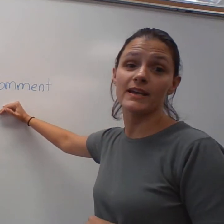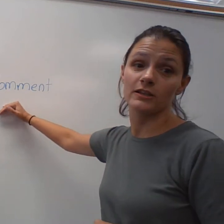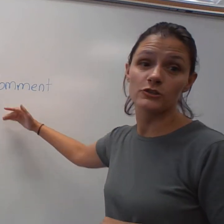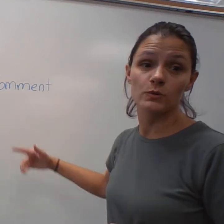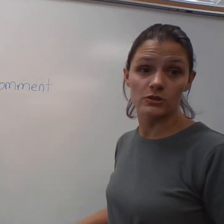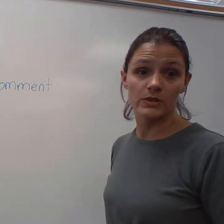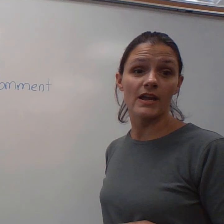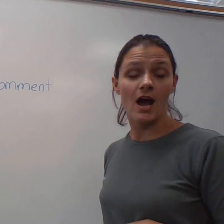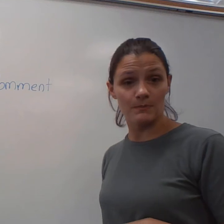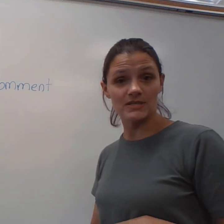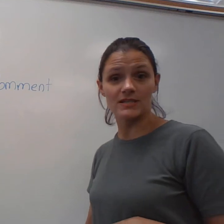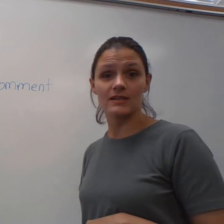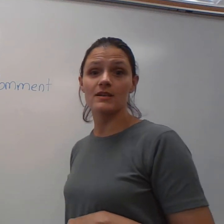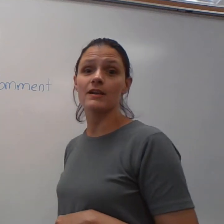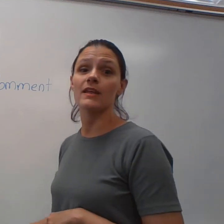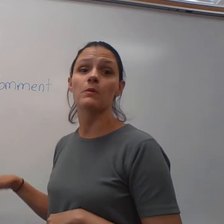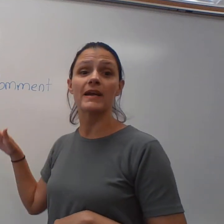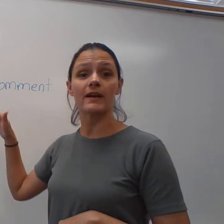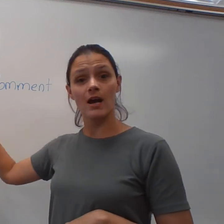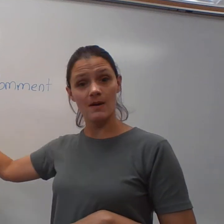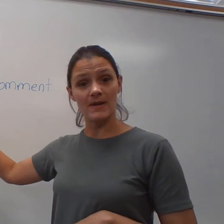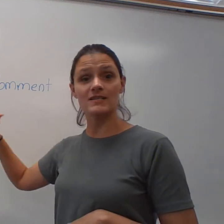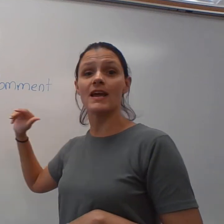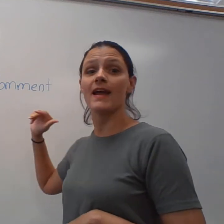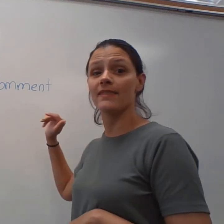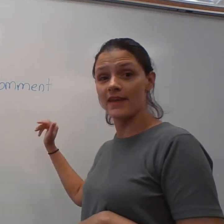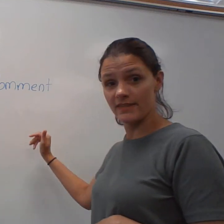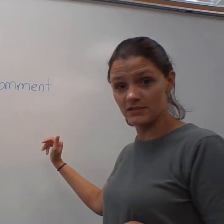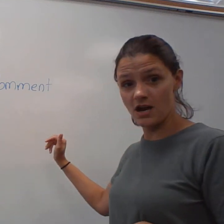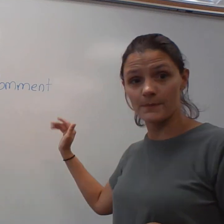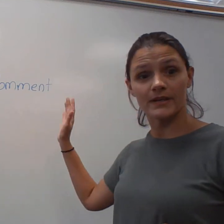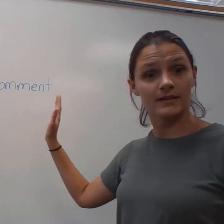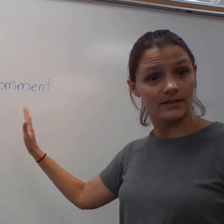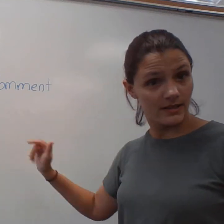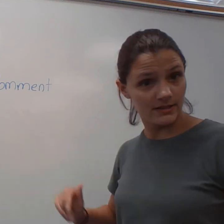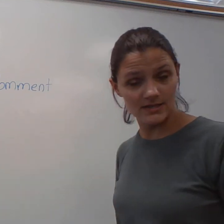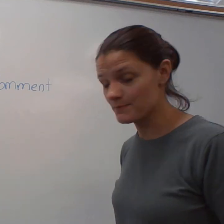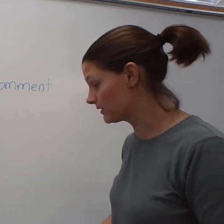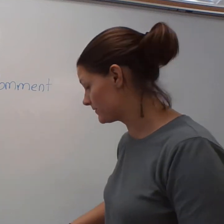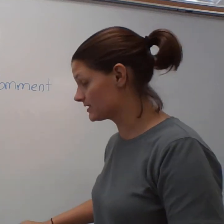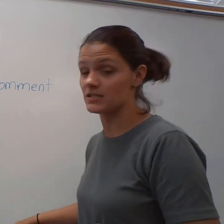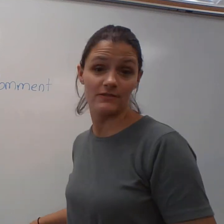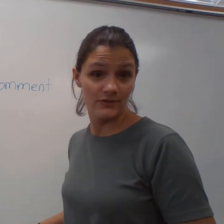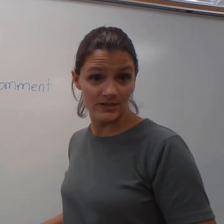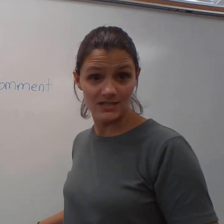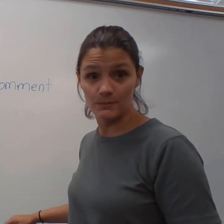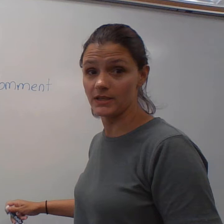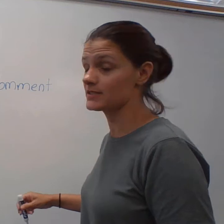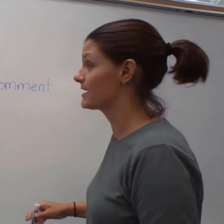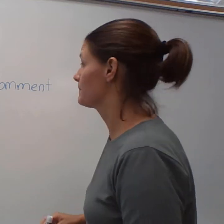English will do it the opposite. They will make a comment and then the topic. An example of this, a very simple example.